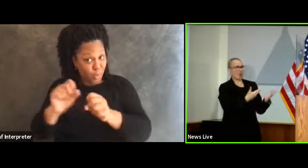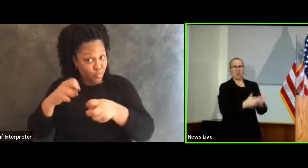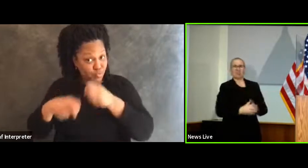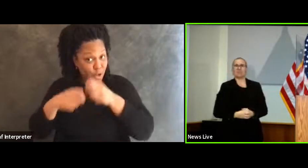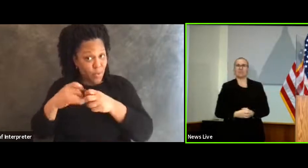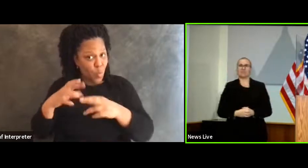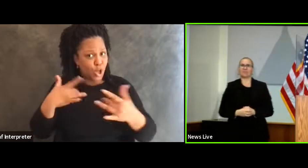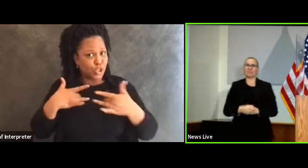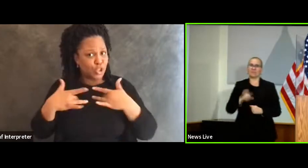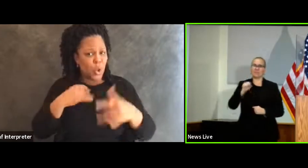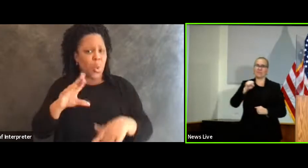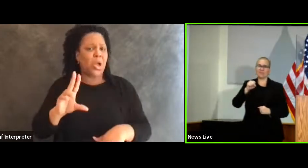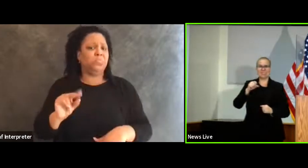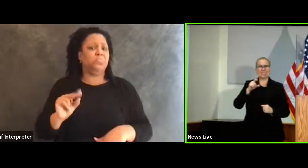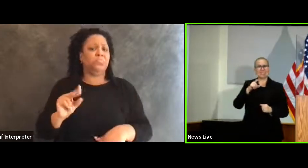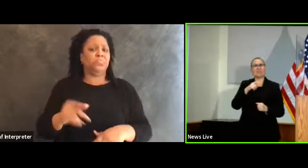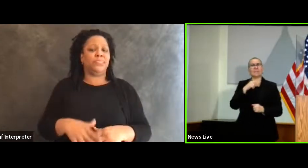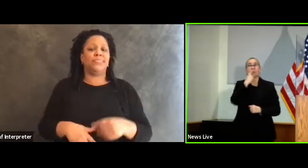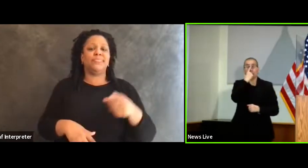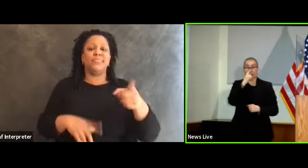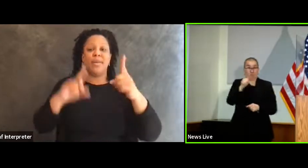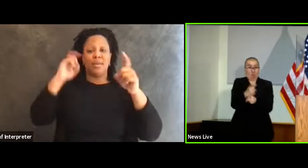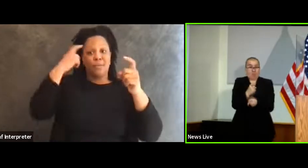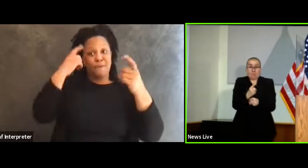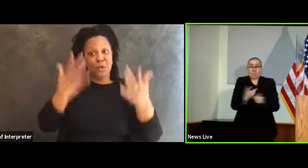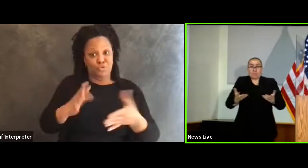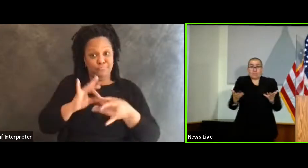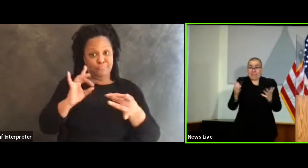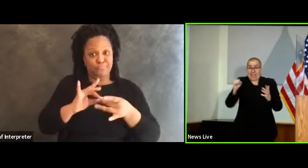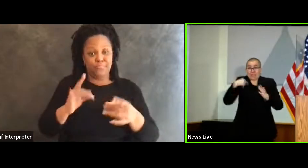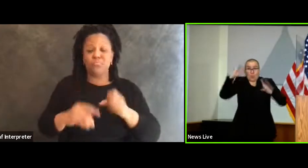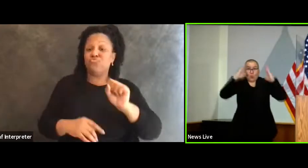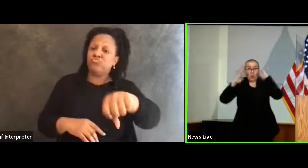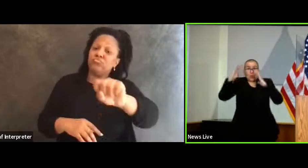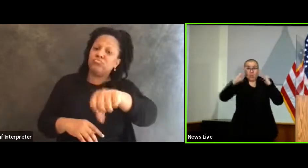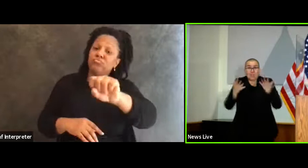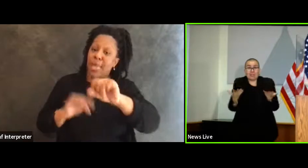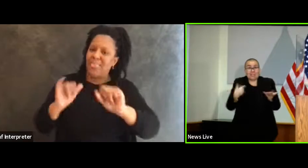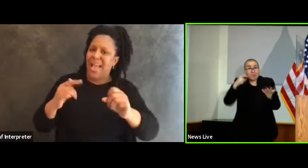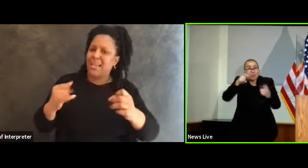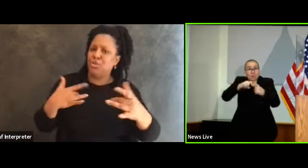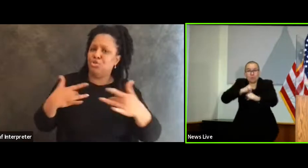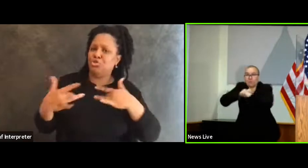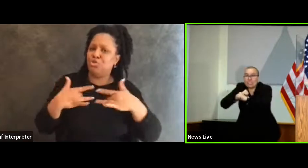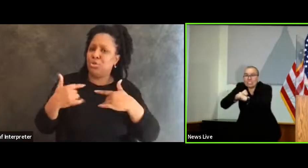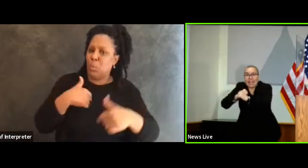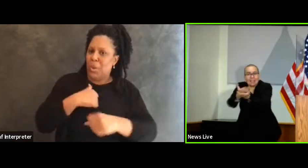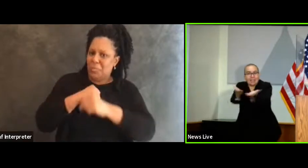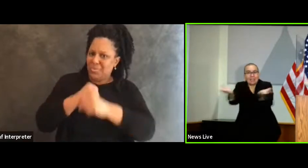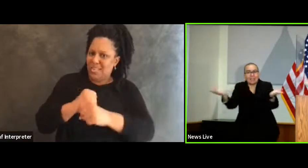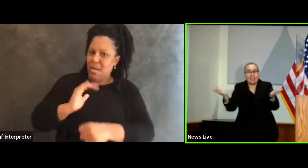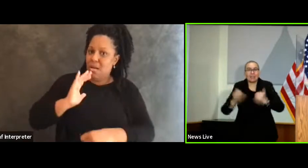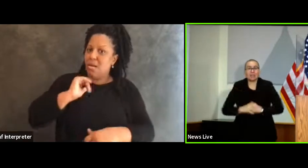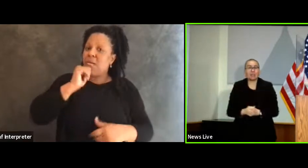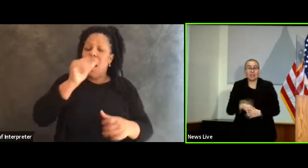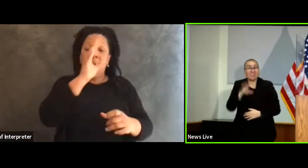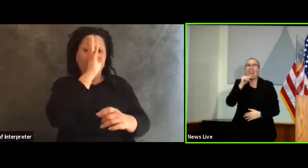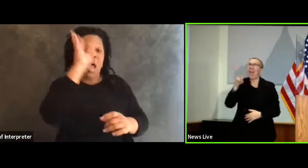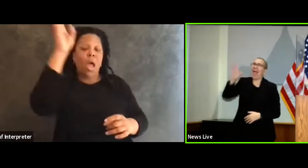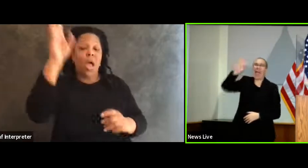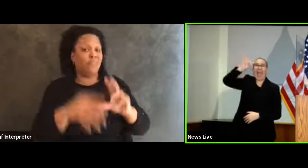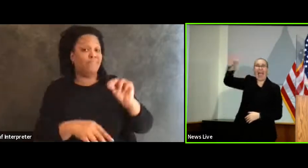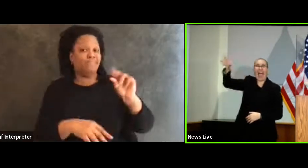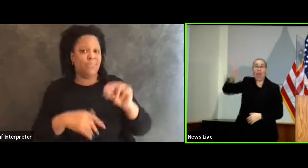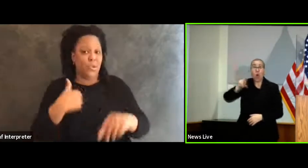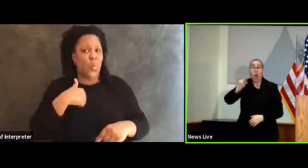No, I think that's legitimate, and I am concerned. That's where we protect everyone on that. Those are not made up things, and we want to make sure that we're not demonizing everyone. We